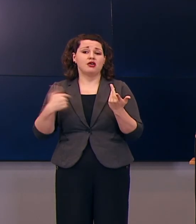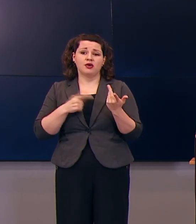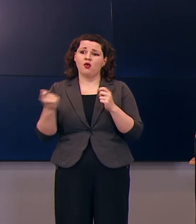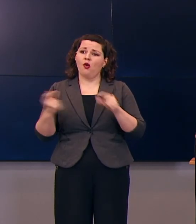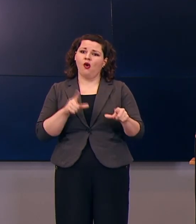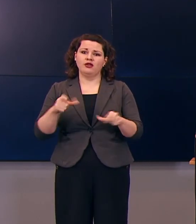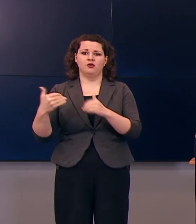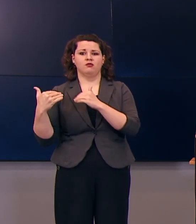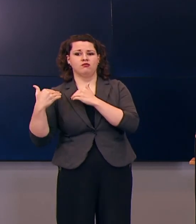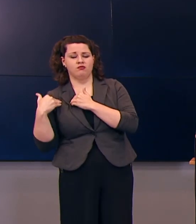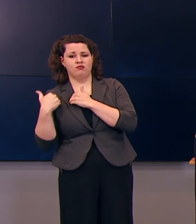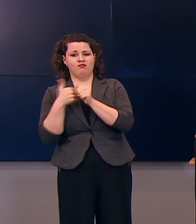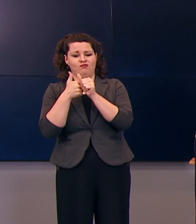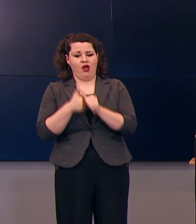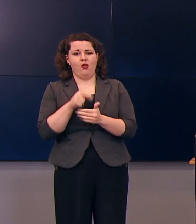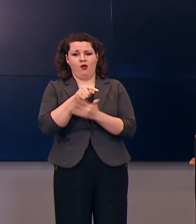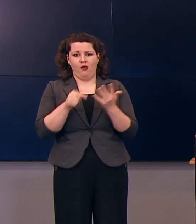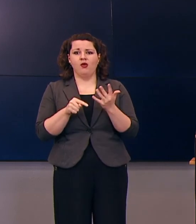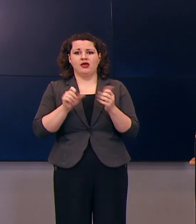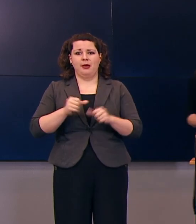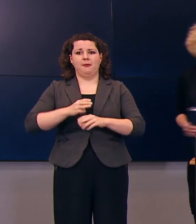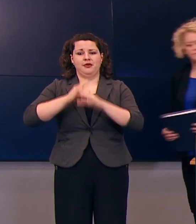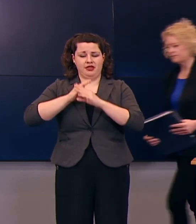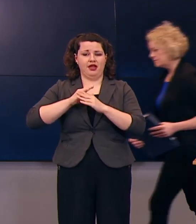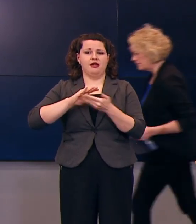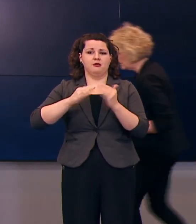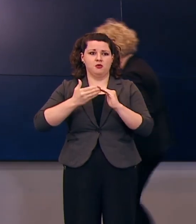doing right now to protect the health of our families and our communities.